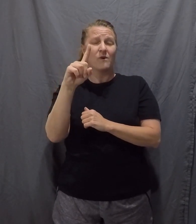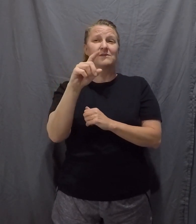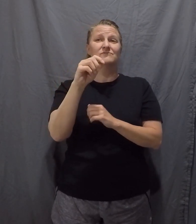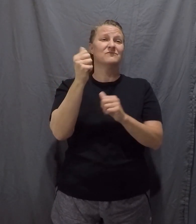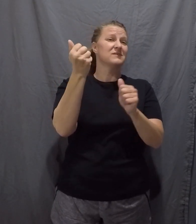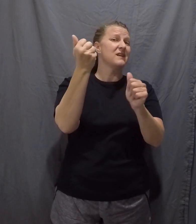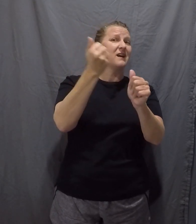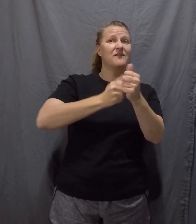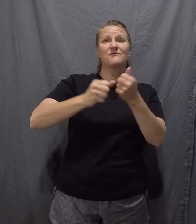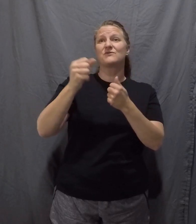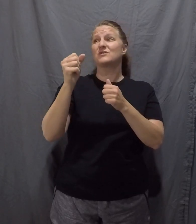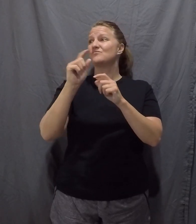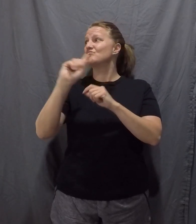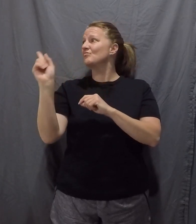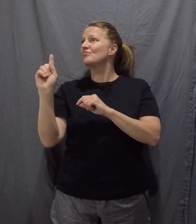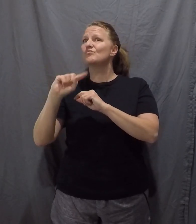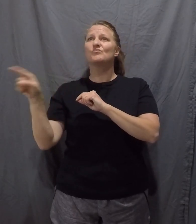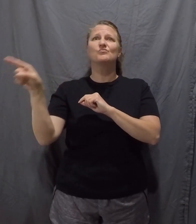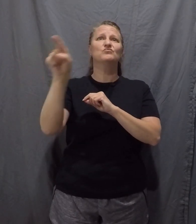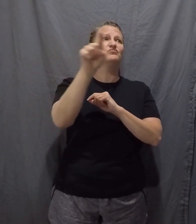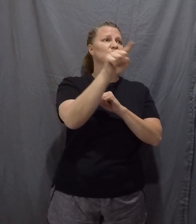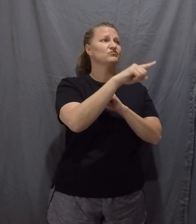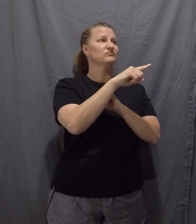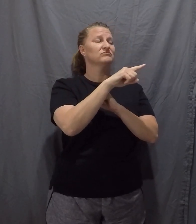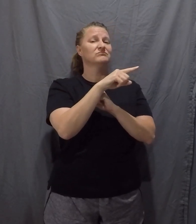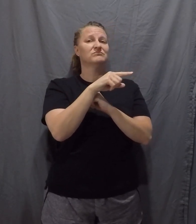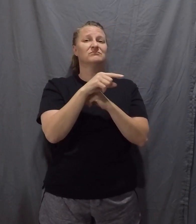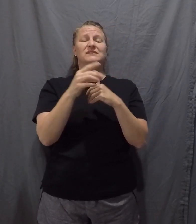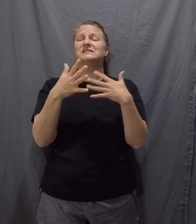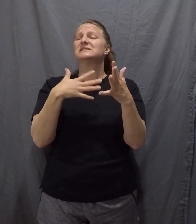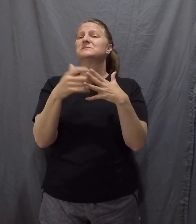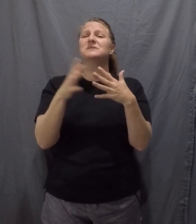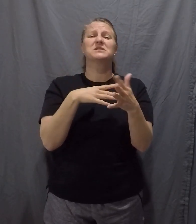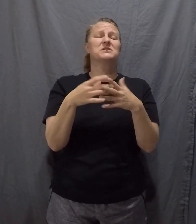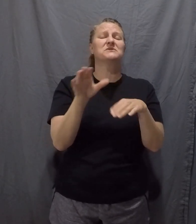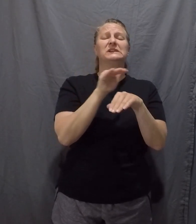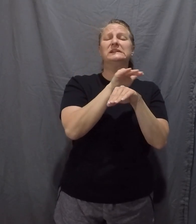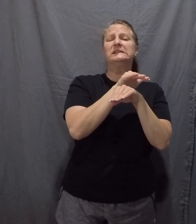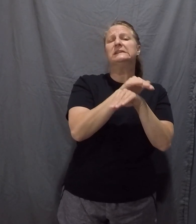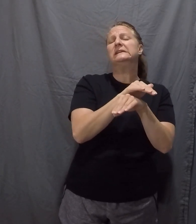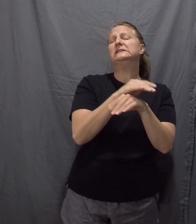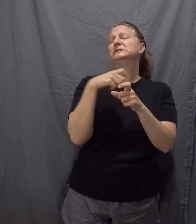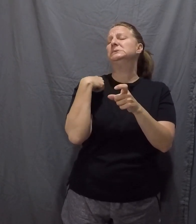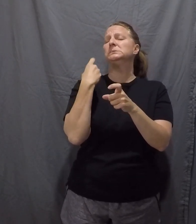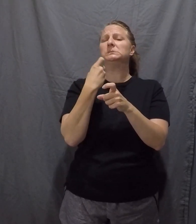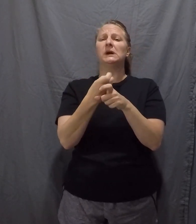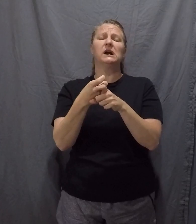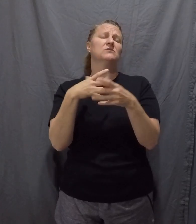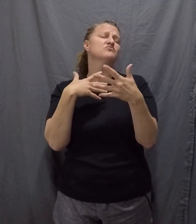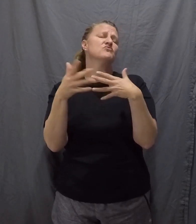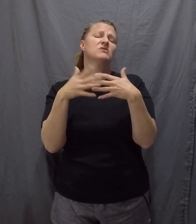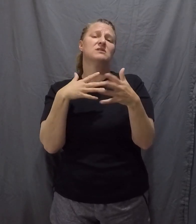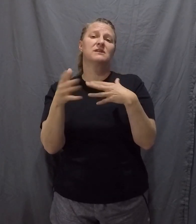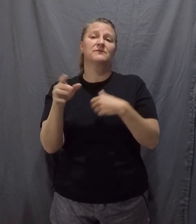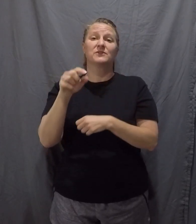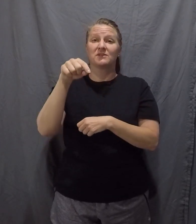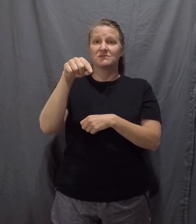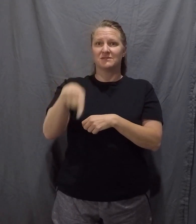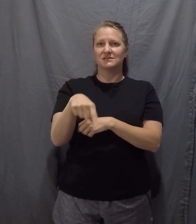speak English, even if you don't speak English, this is a very, very beautiful basic